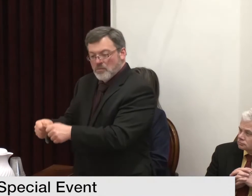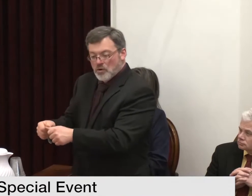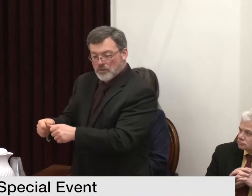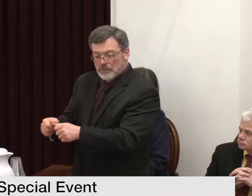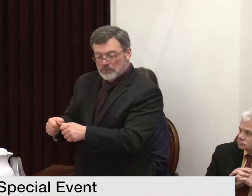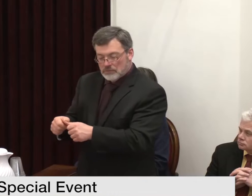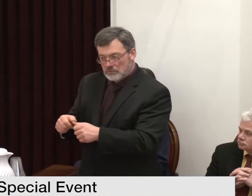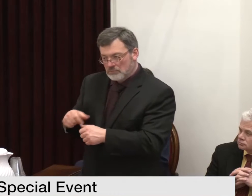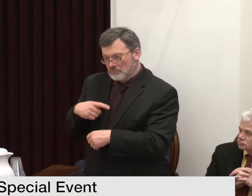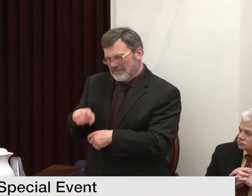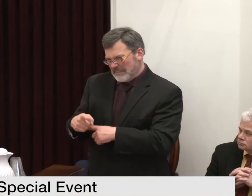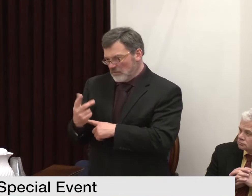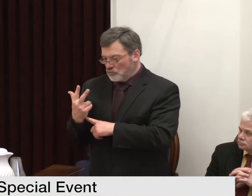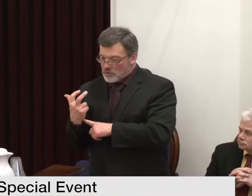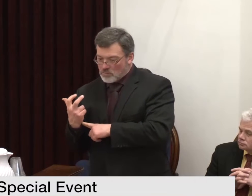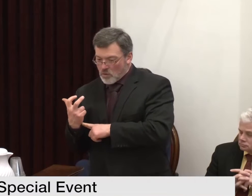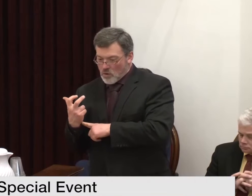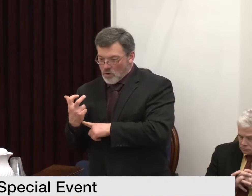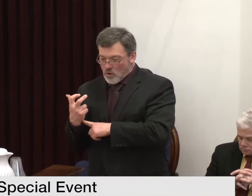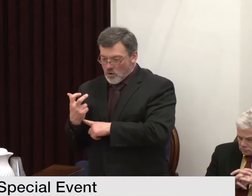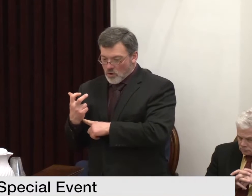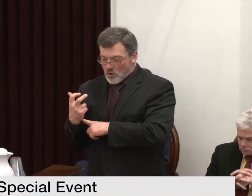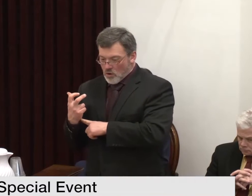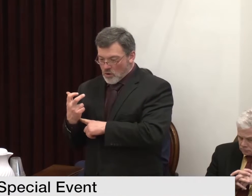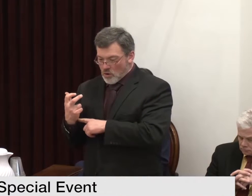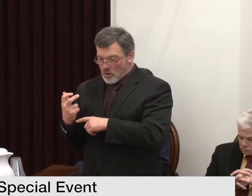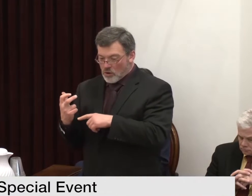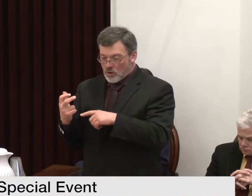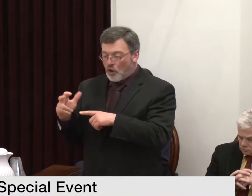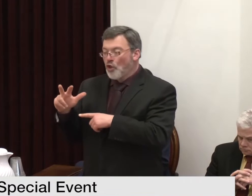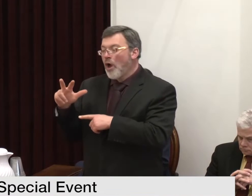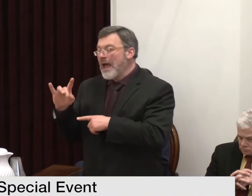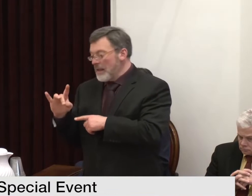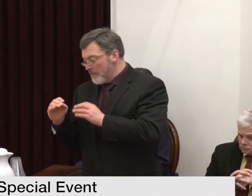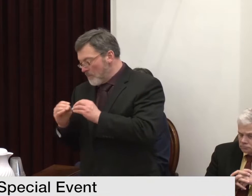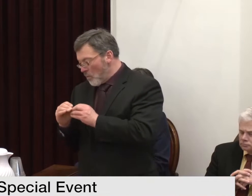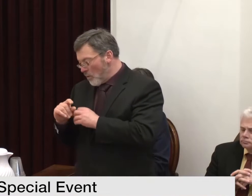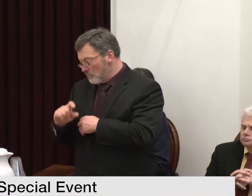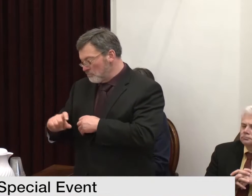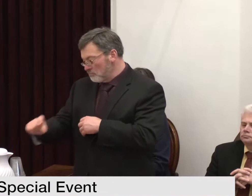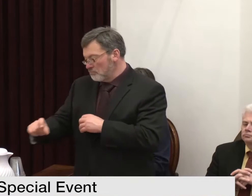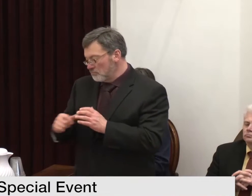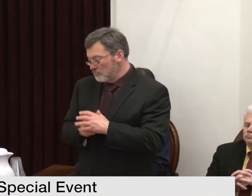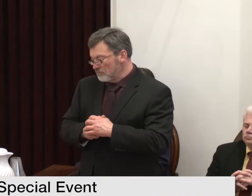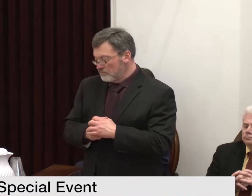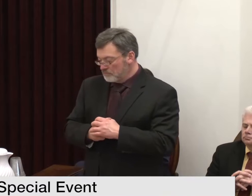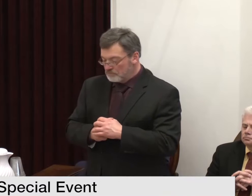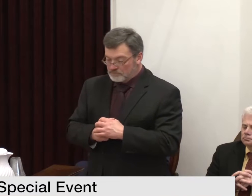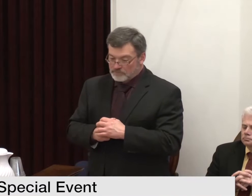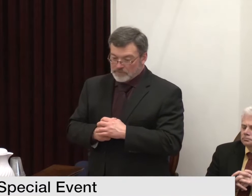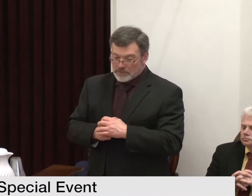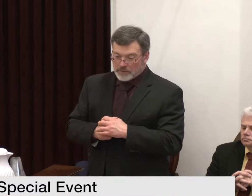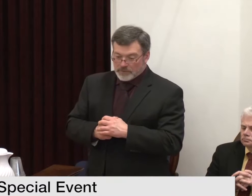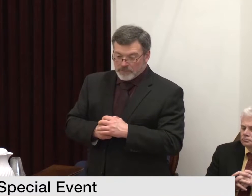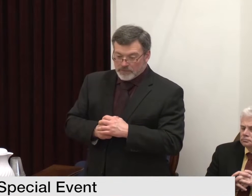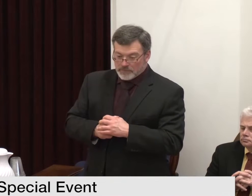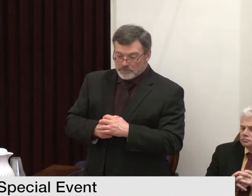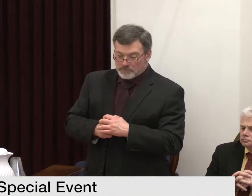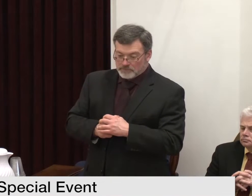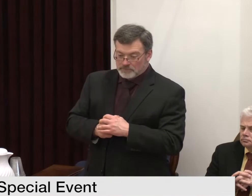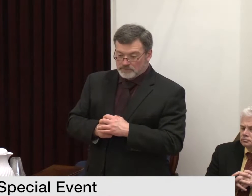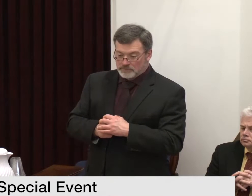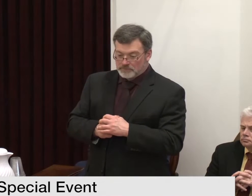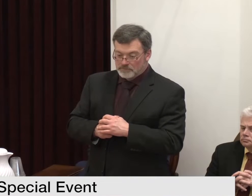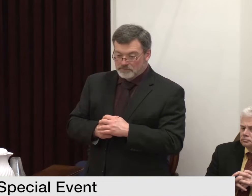We're also aligning our tools and teammates from public safety, human services, labor, commerce, and